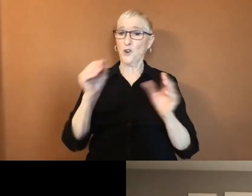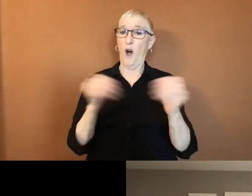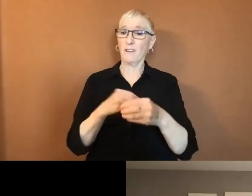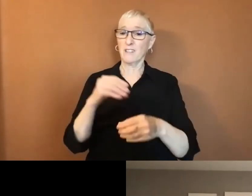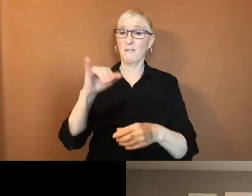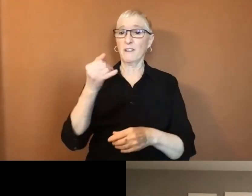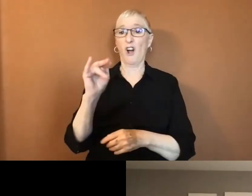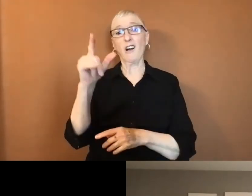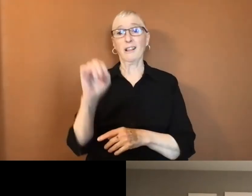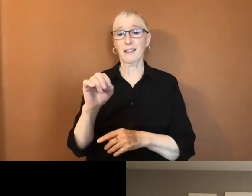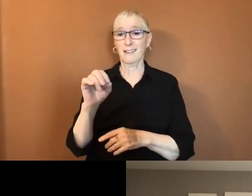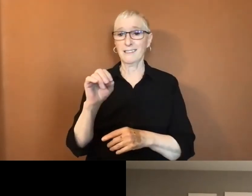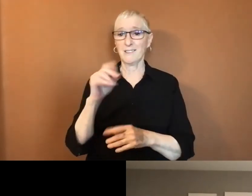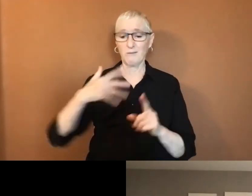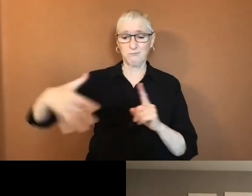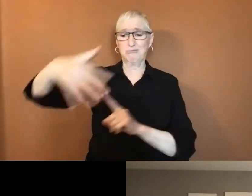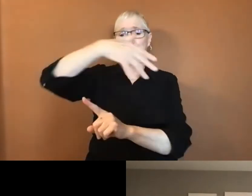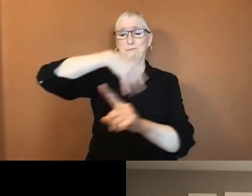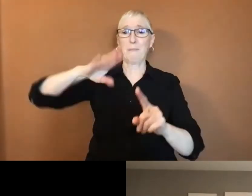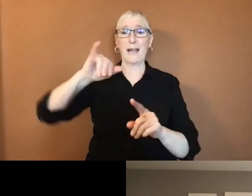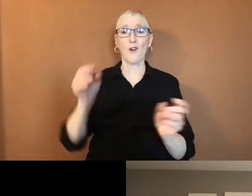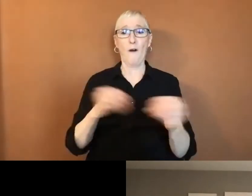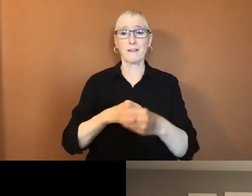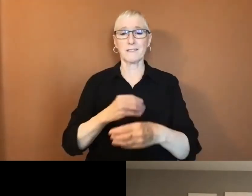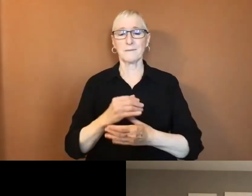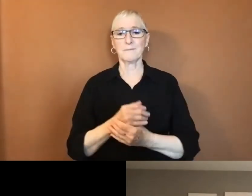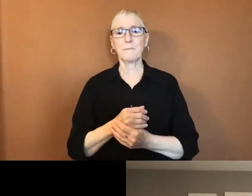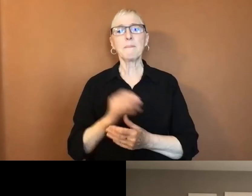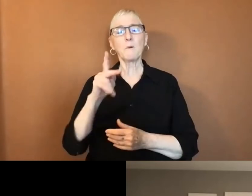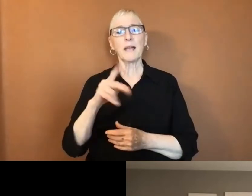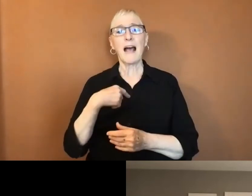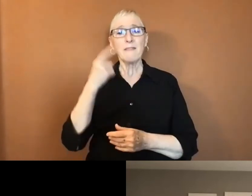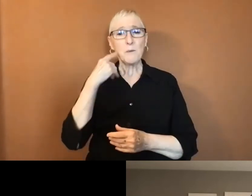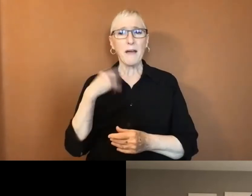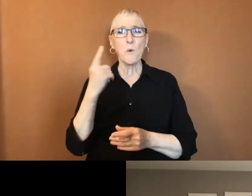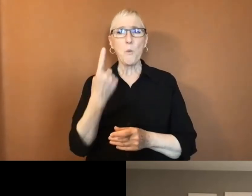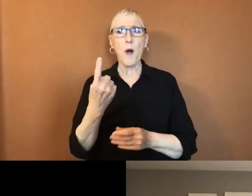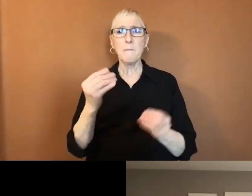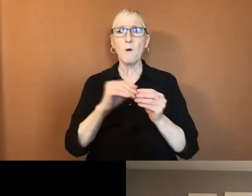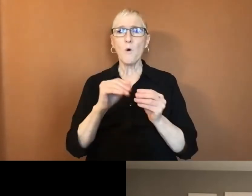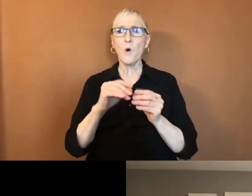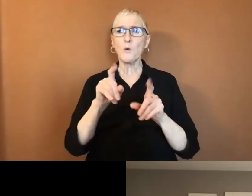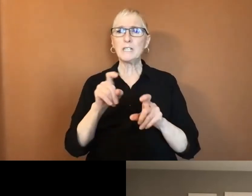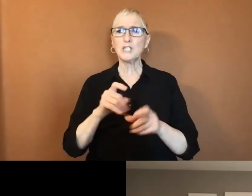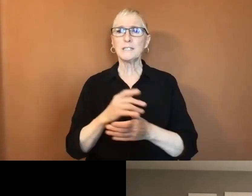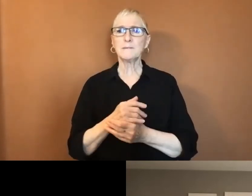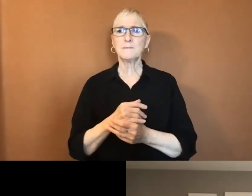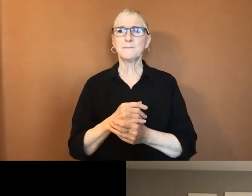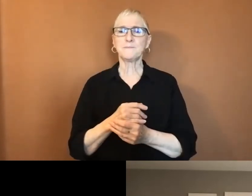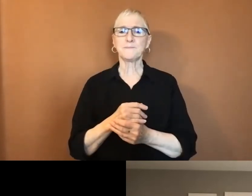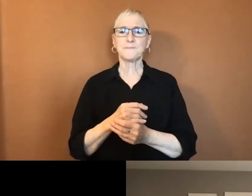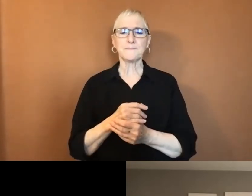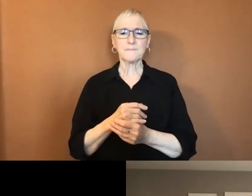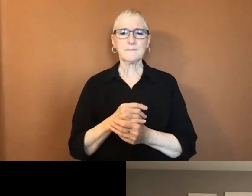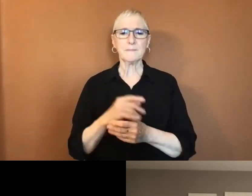jungle, being totally surrounded by your office. All right, so I think we have one more question,